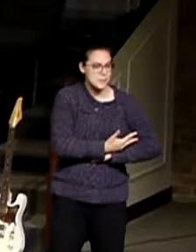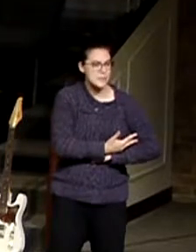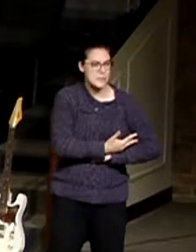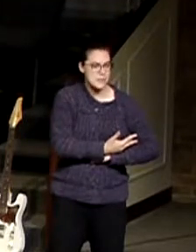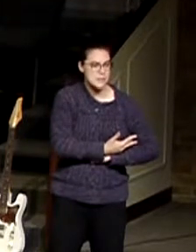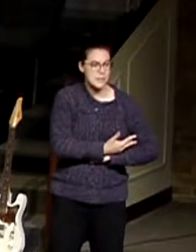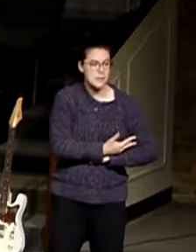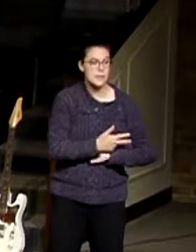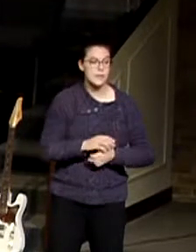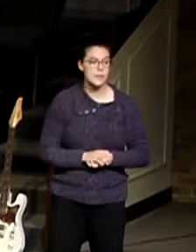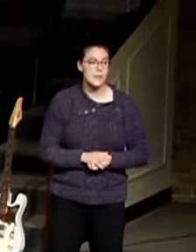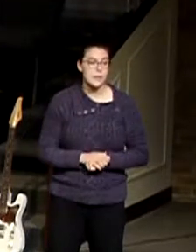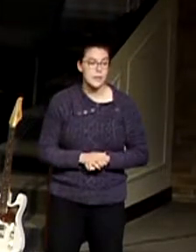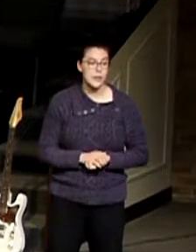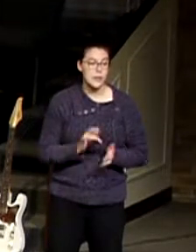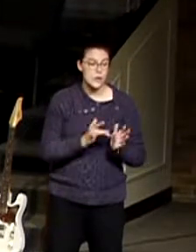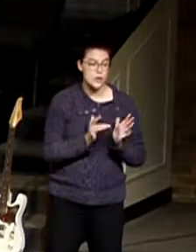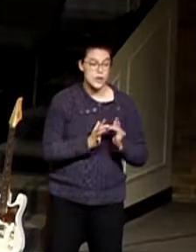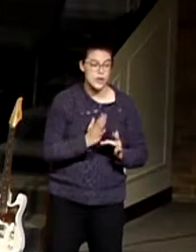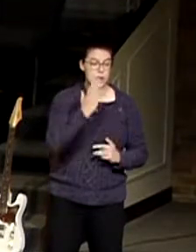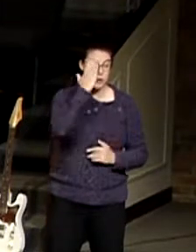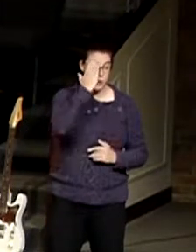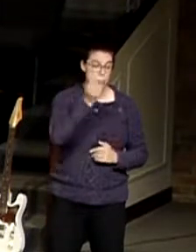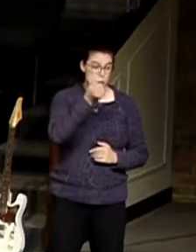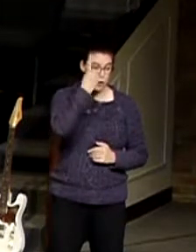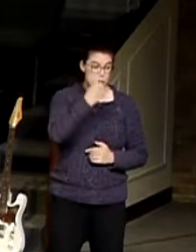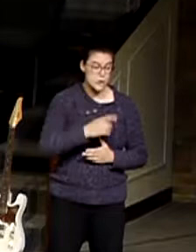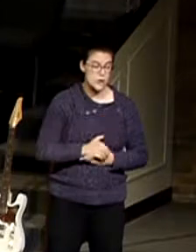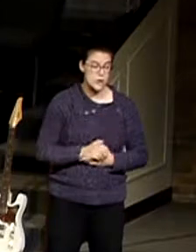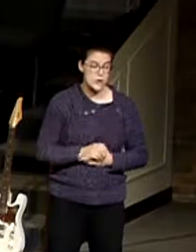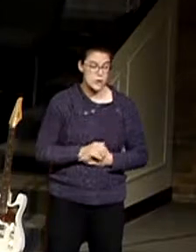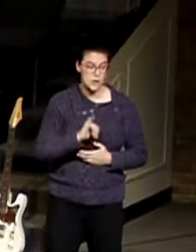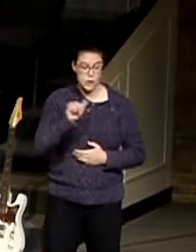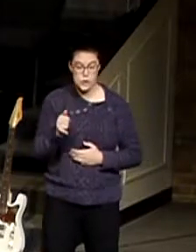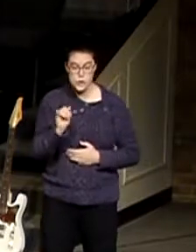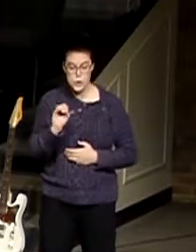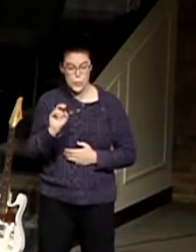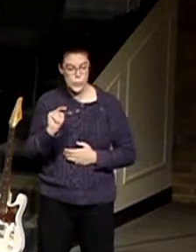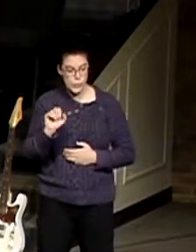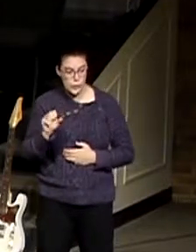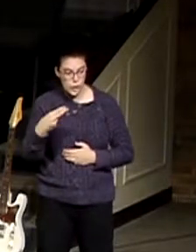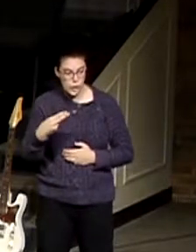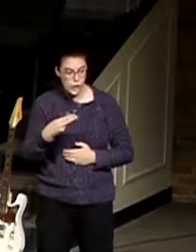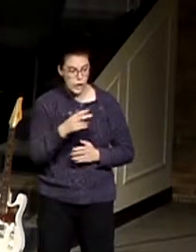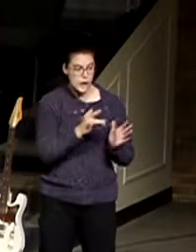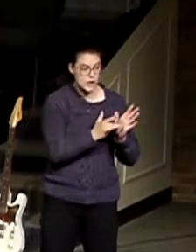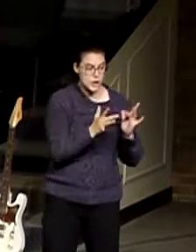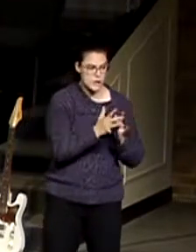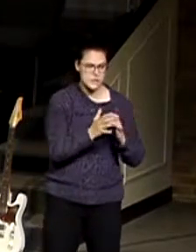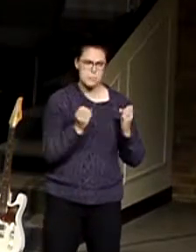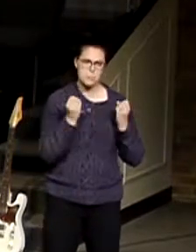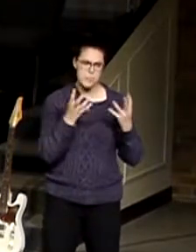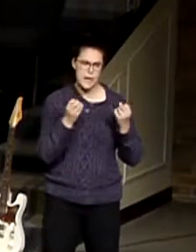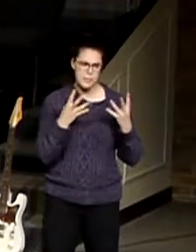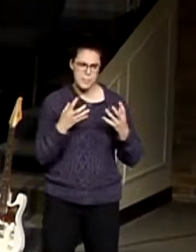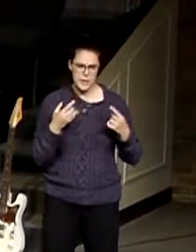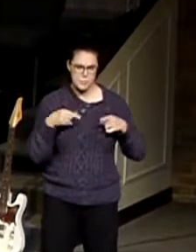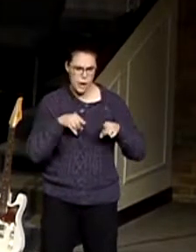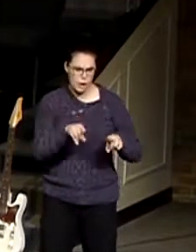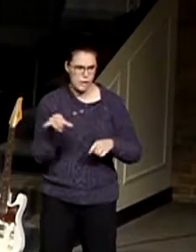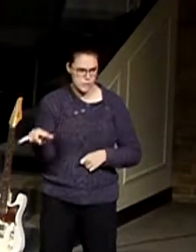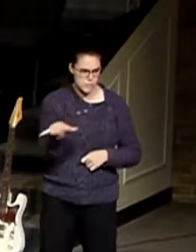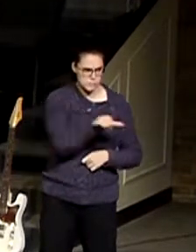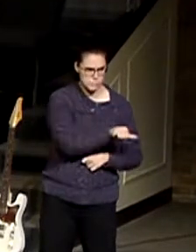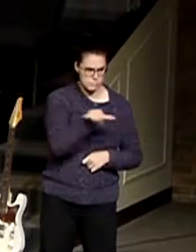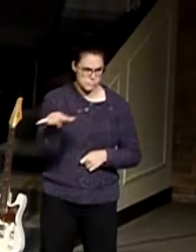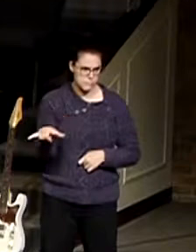metaphorical, but he knew what it was. Jonah and Jesus parallel in many ways. Here he is, and the